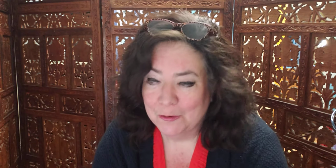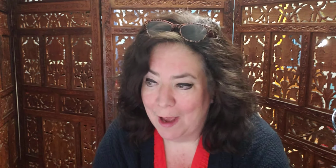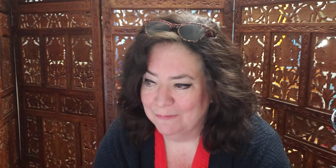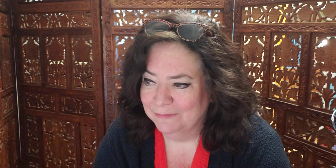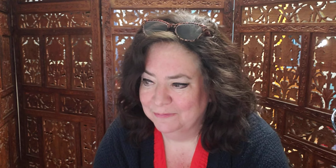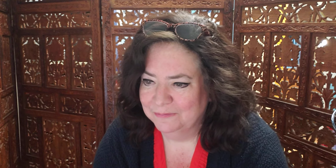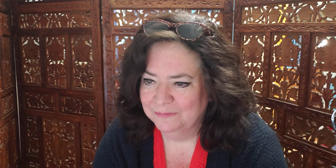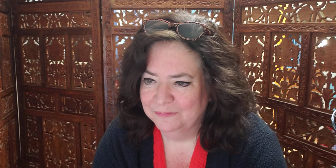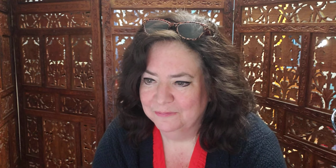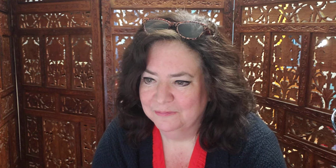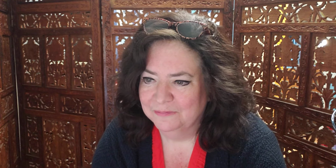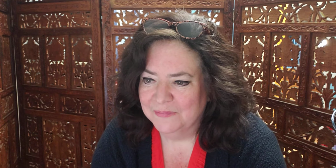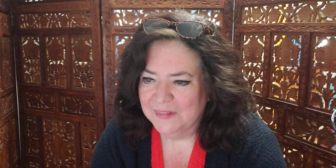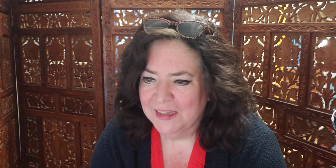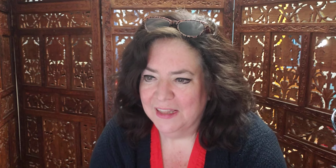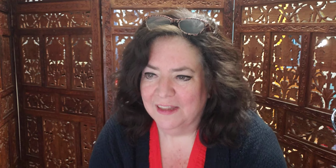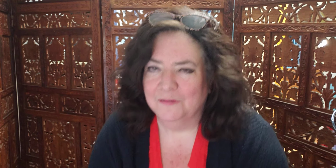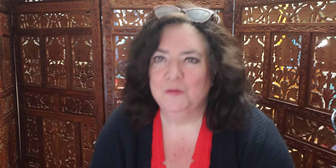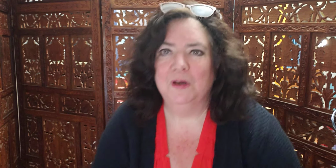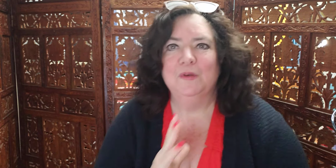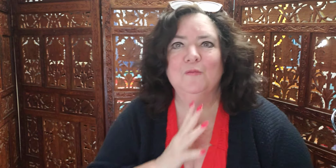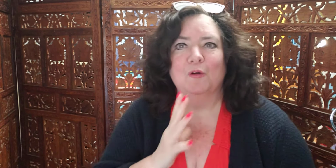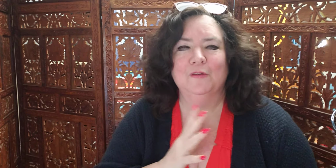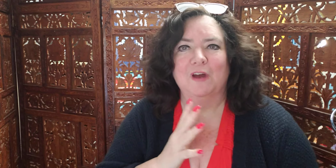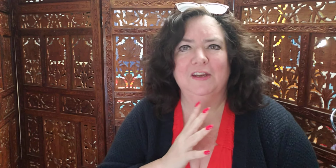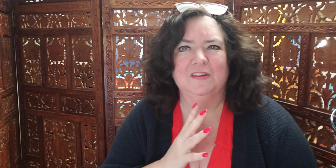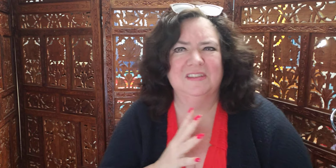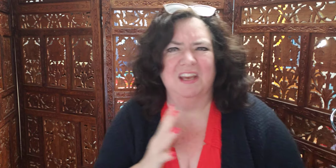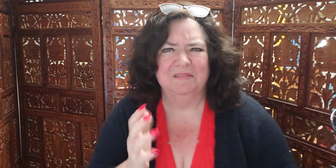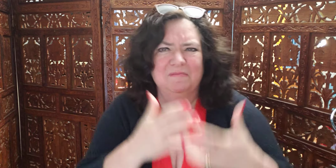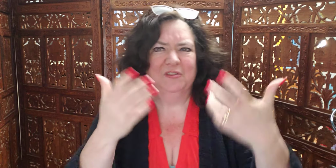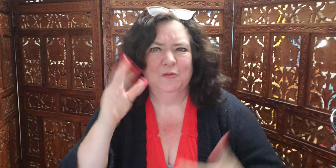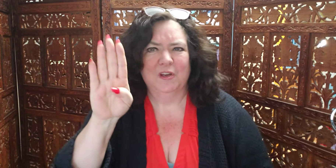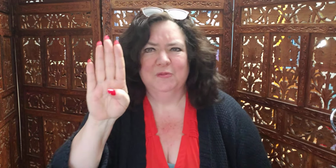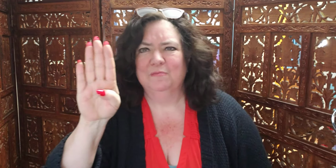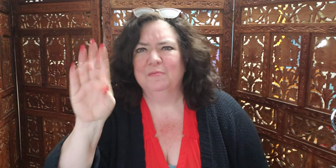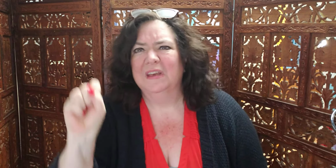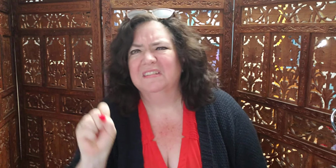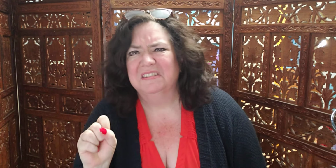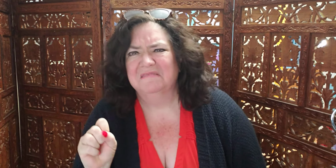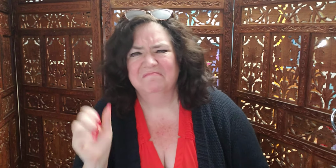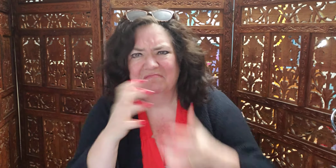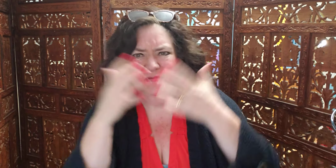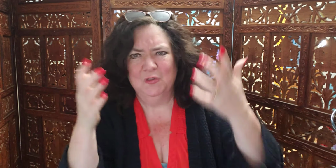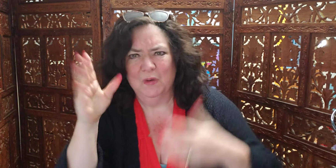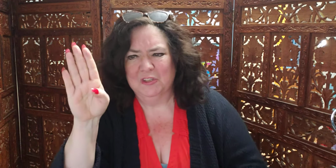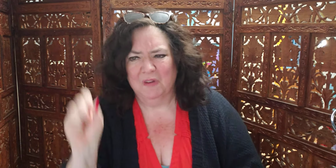crap. If you want to be more refined, you could say too much BS. Too much crap.